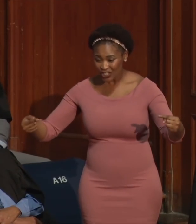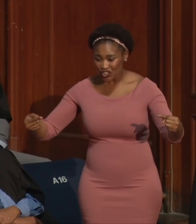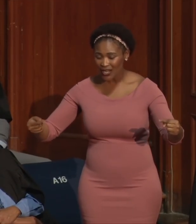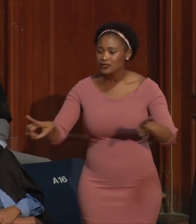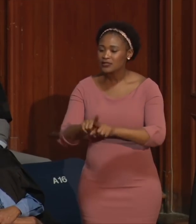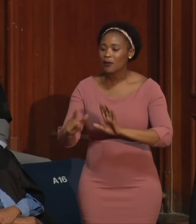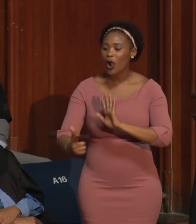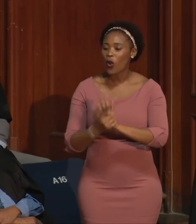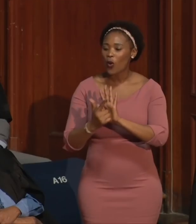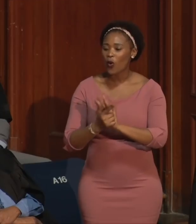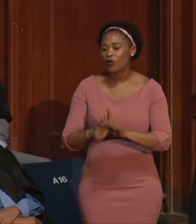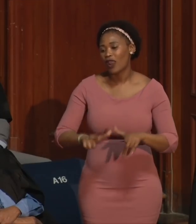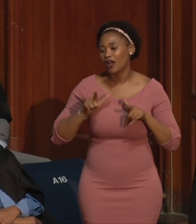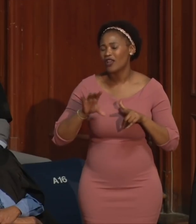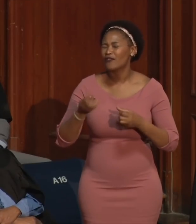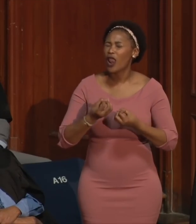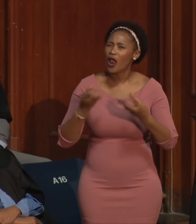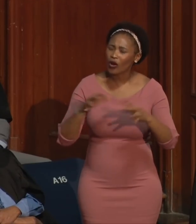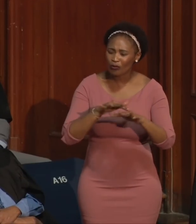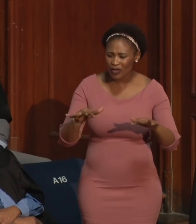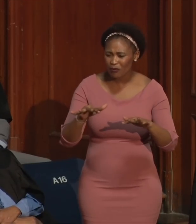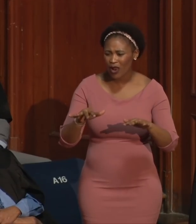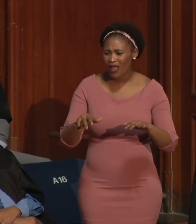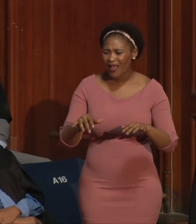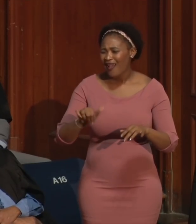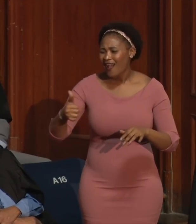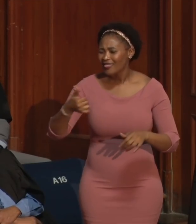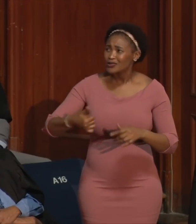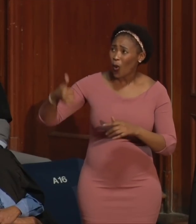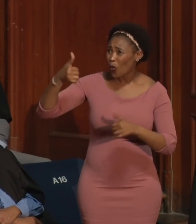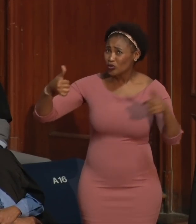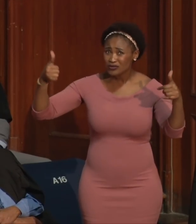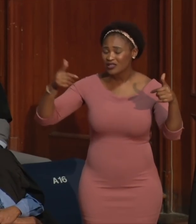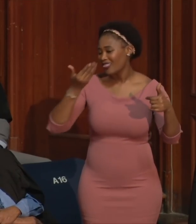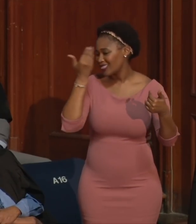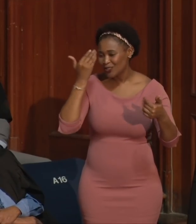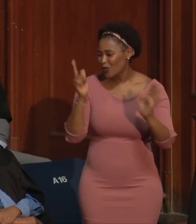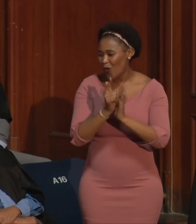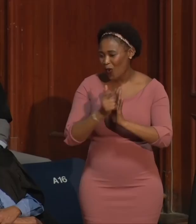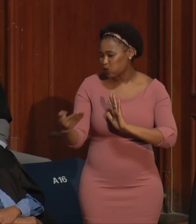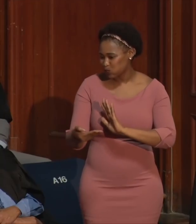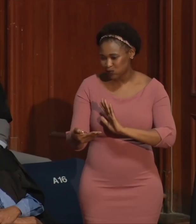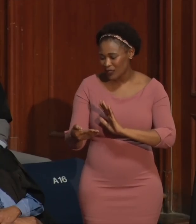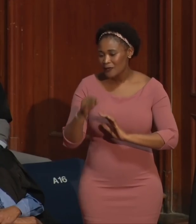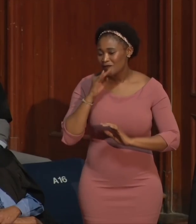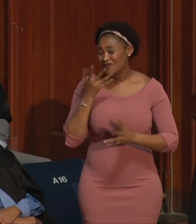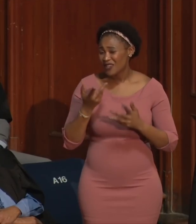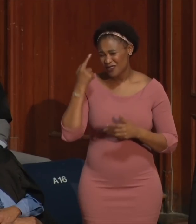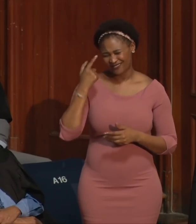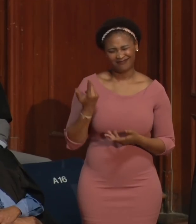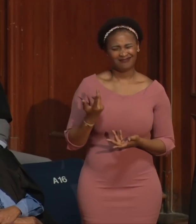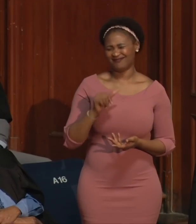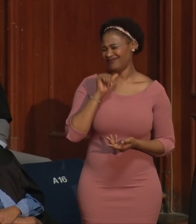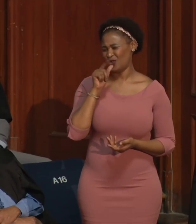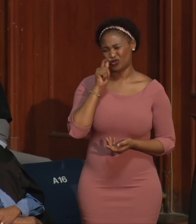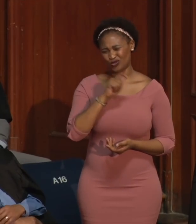are so many people, even older than you, that don't know this law. So you will doubt that it is true, even